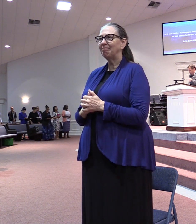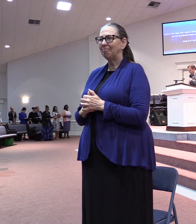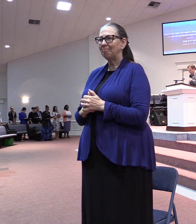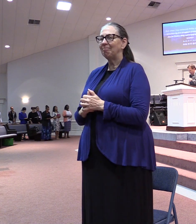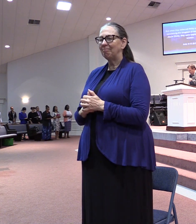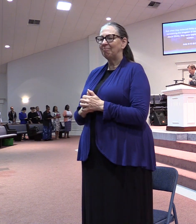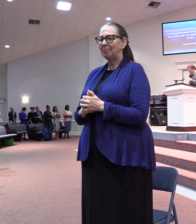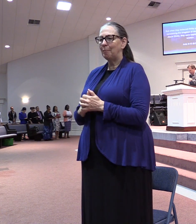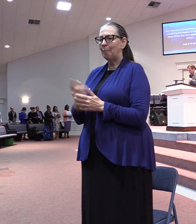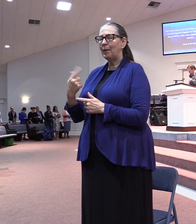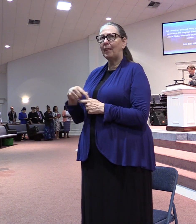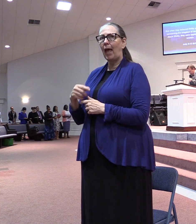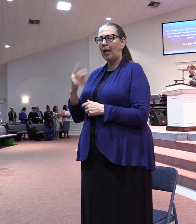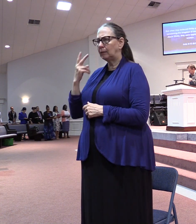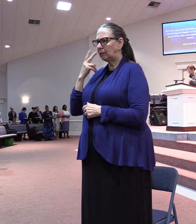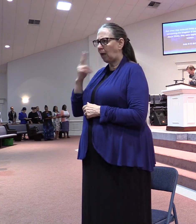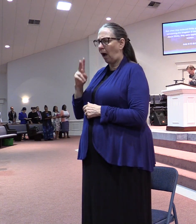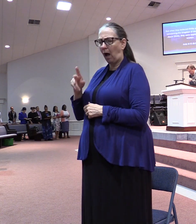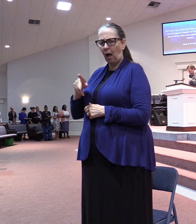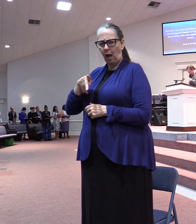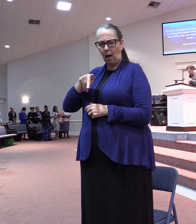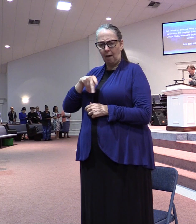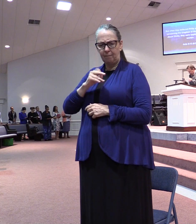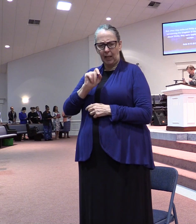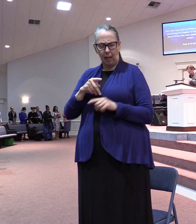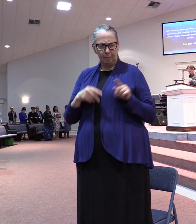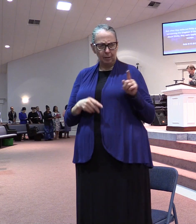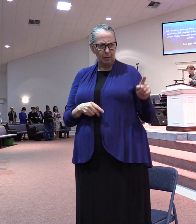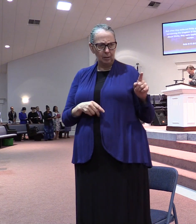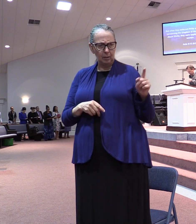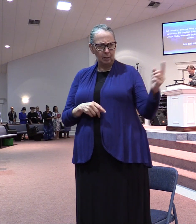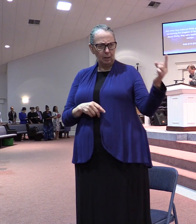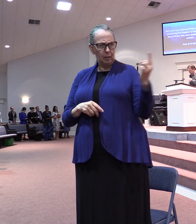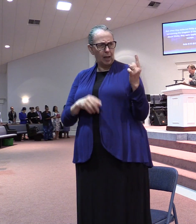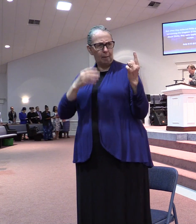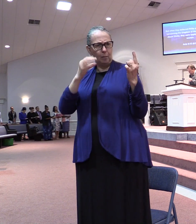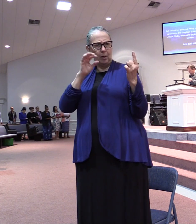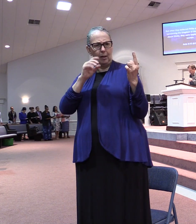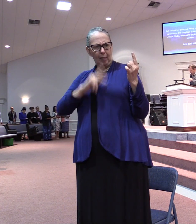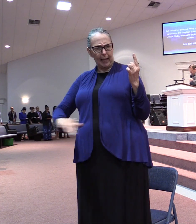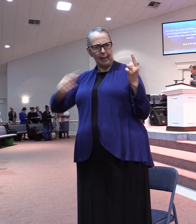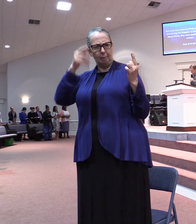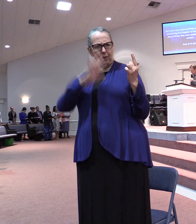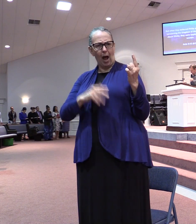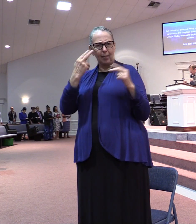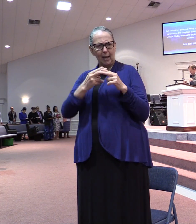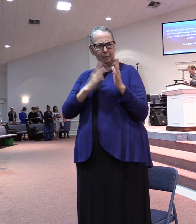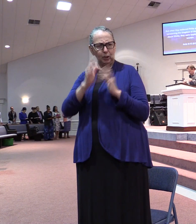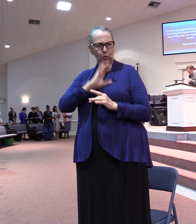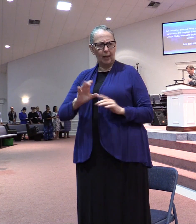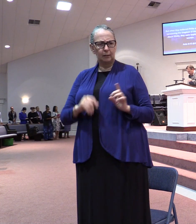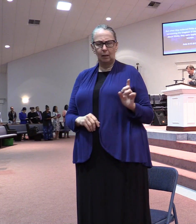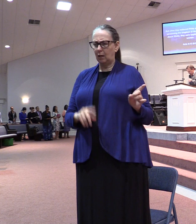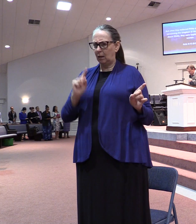But when they believed Philip preaching the things concerning the kingdom of God and the name of Jesus Christ, they